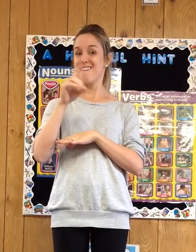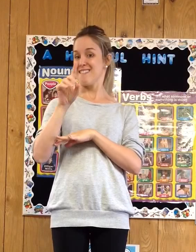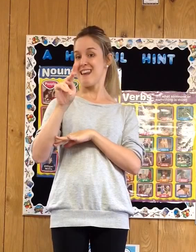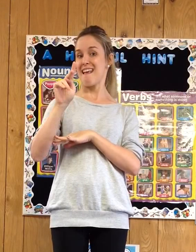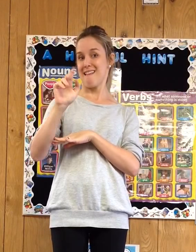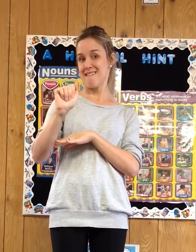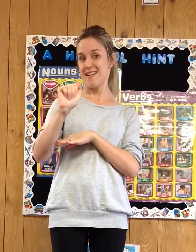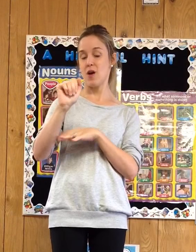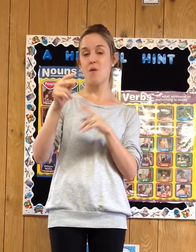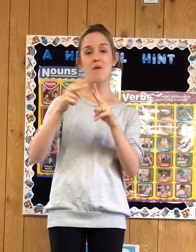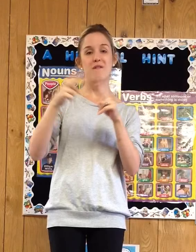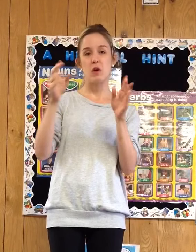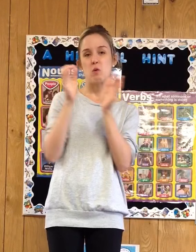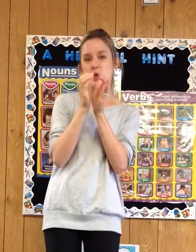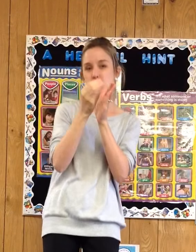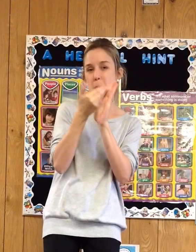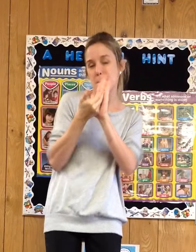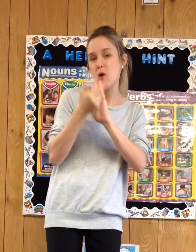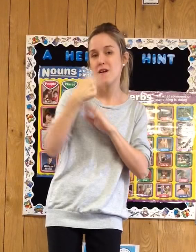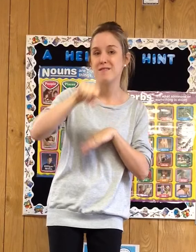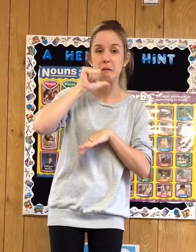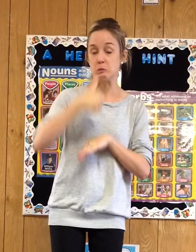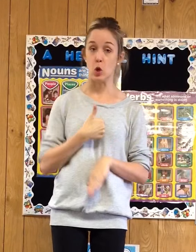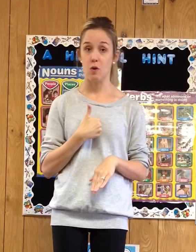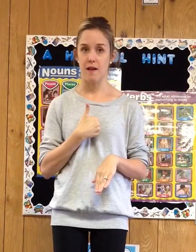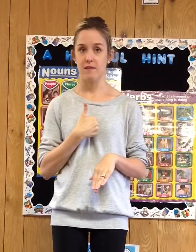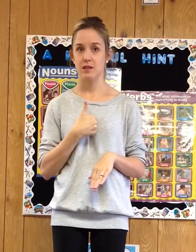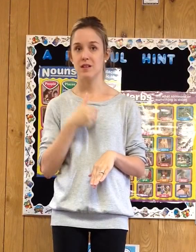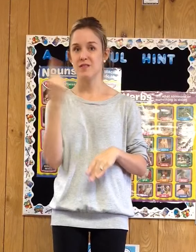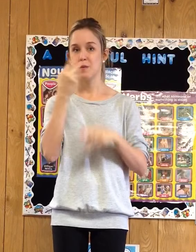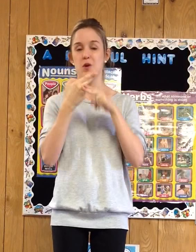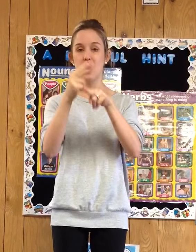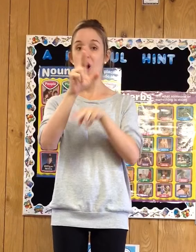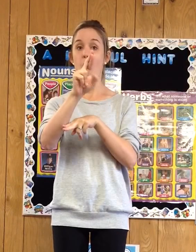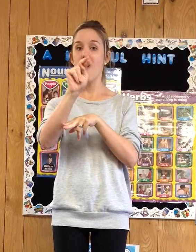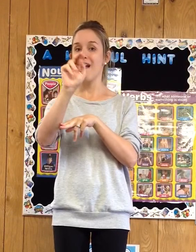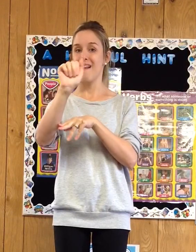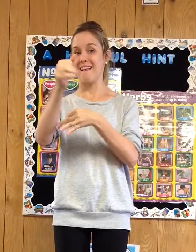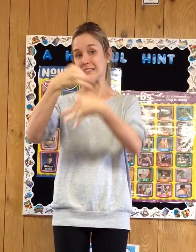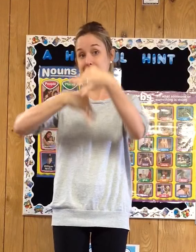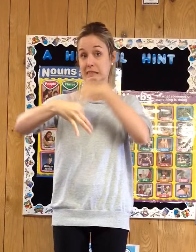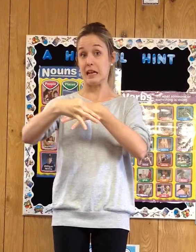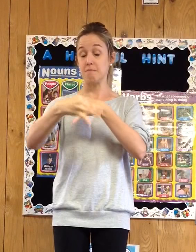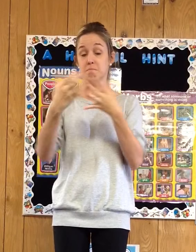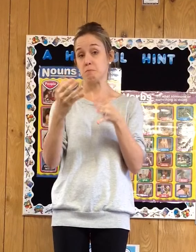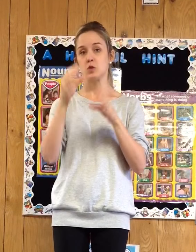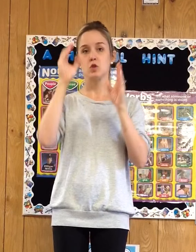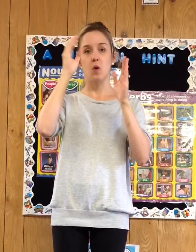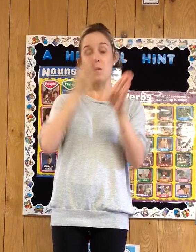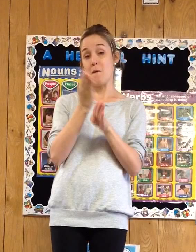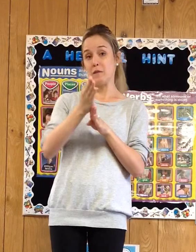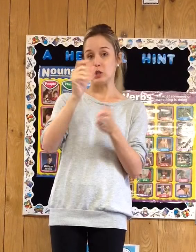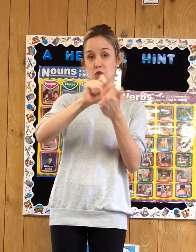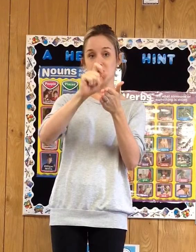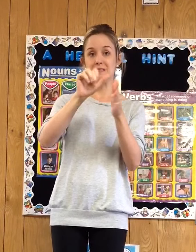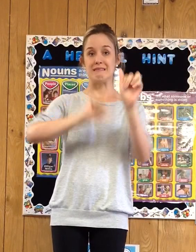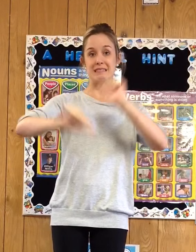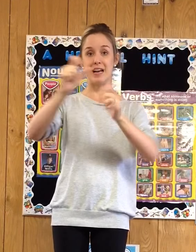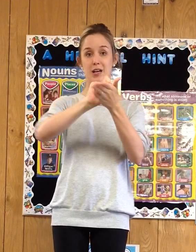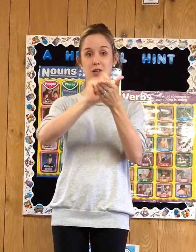Well, a very tiny fraction of them don't. They have something called RNA instead. So a professional science writer would circle that and say that has